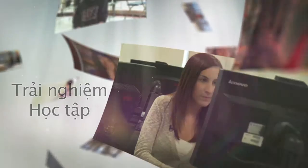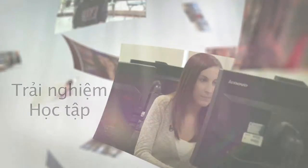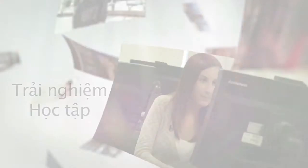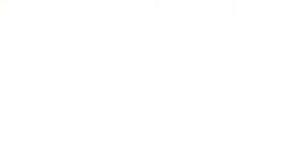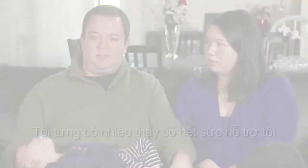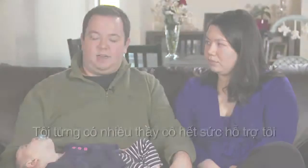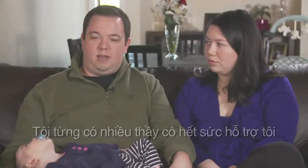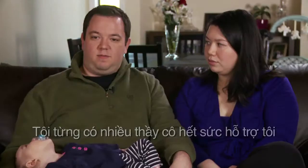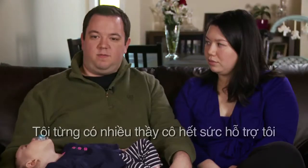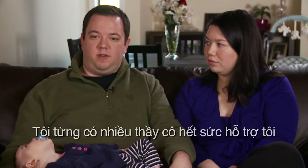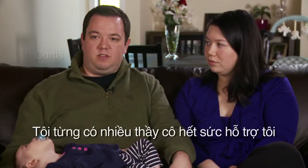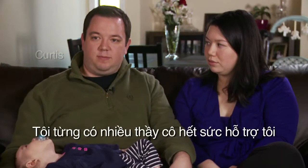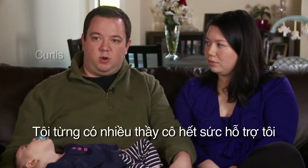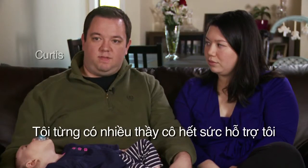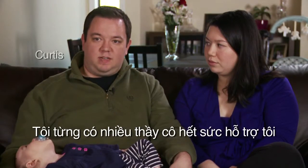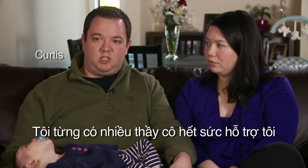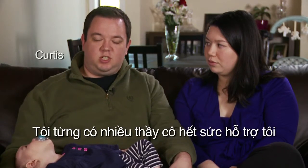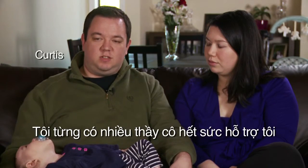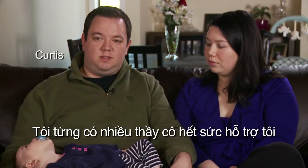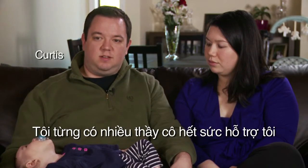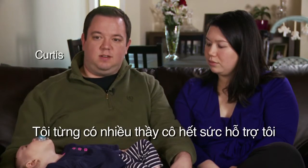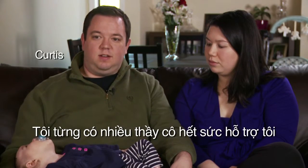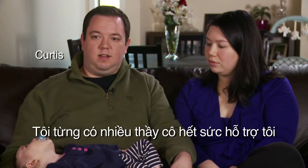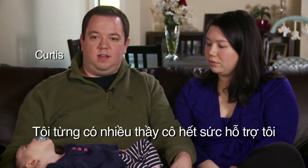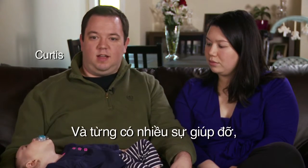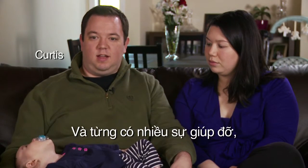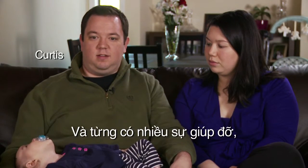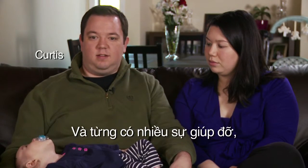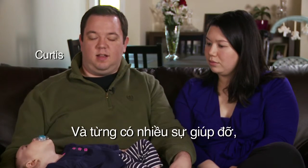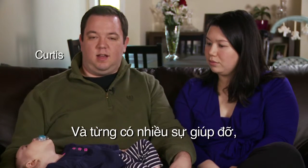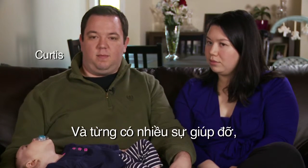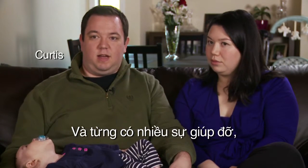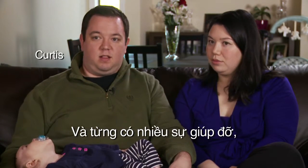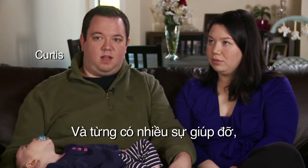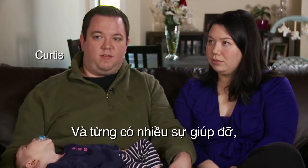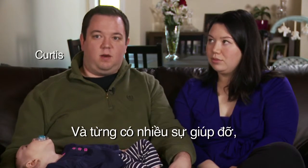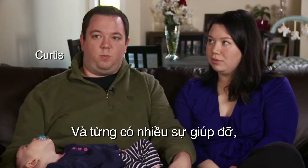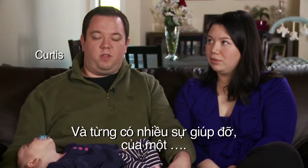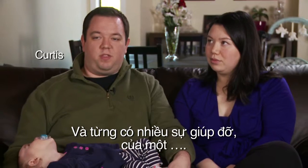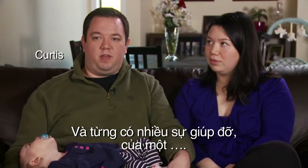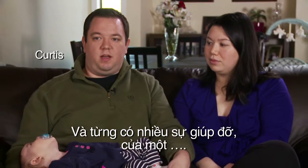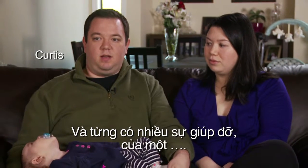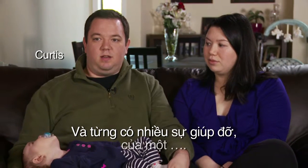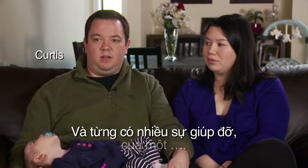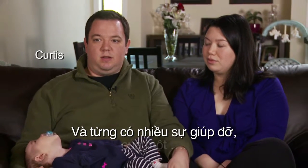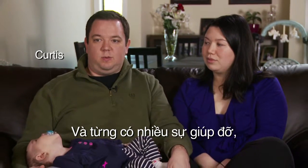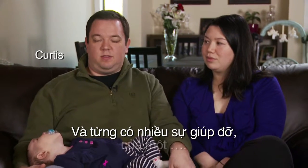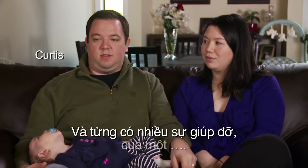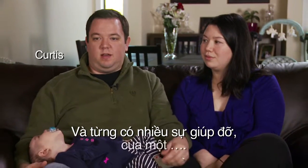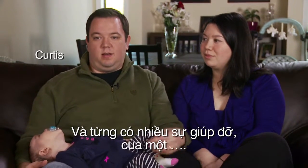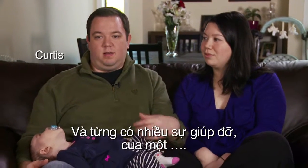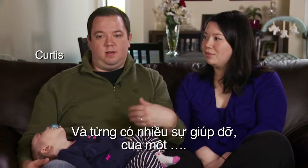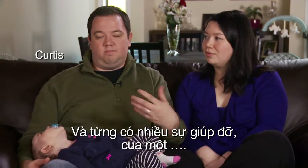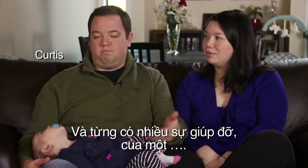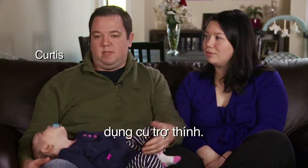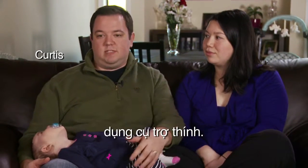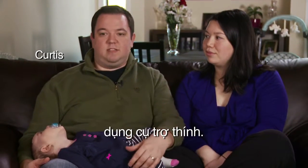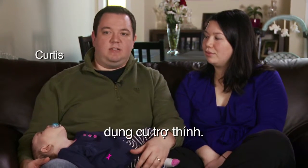I did have very supportive teachers. And I had a lot of help with assistive